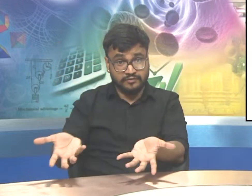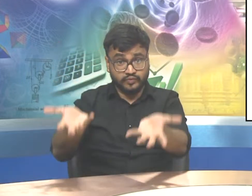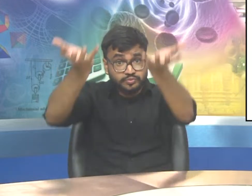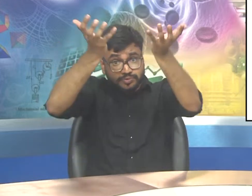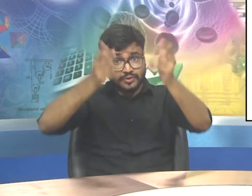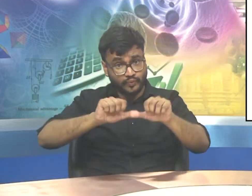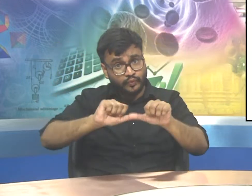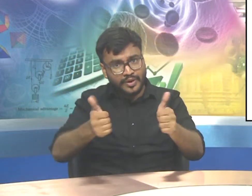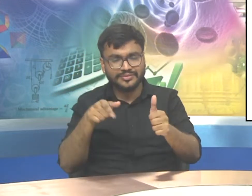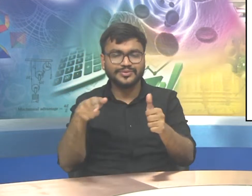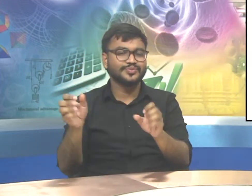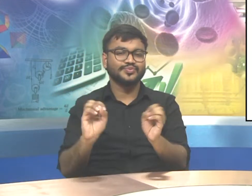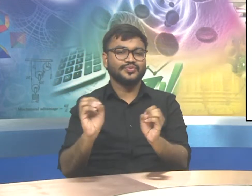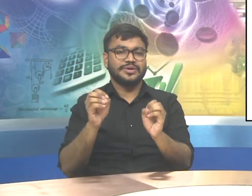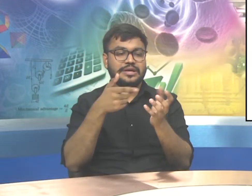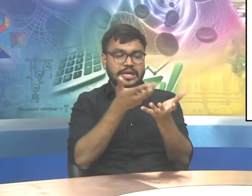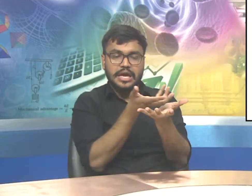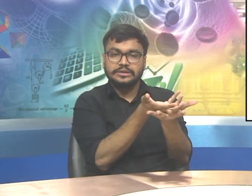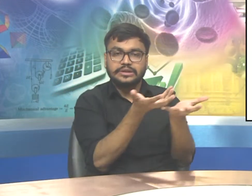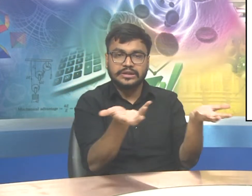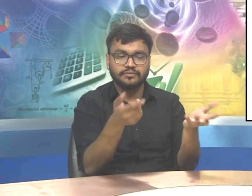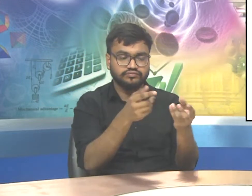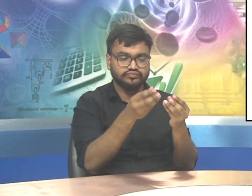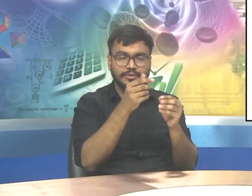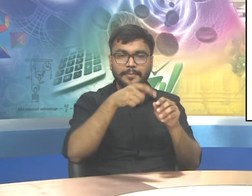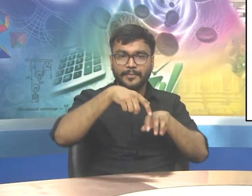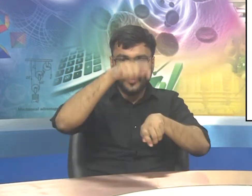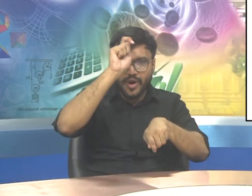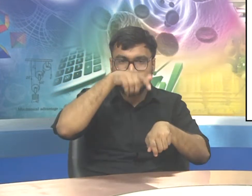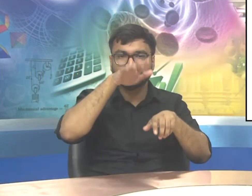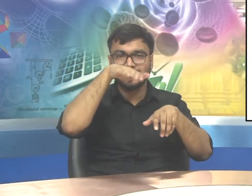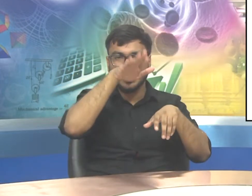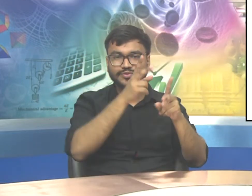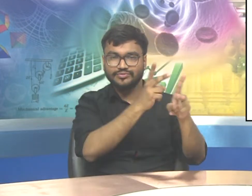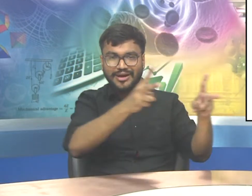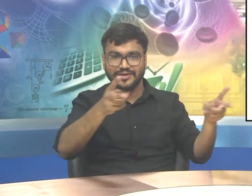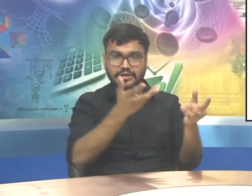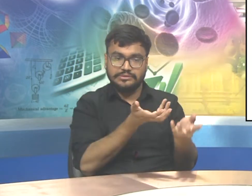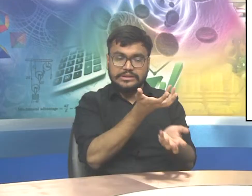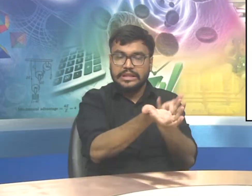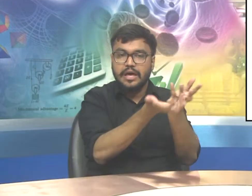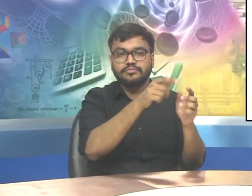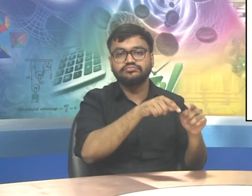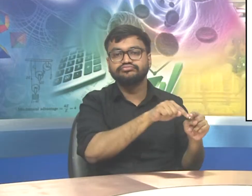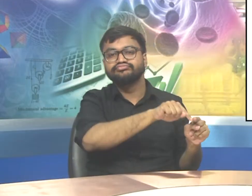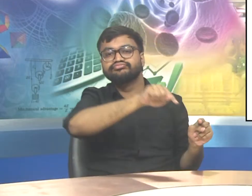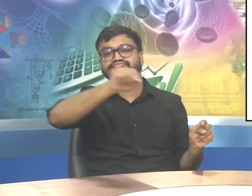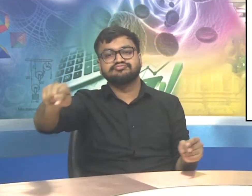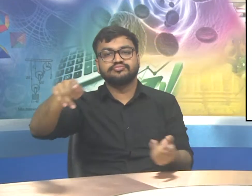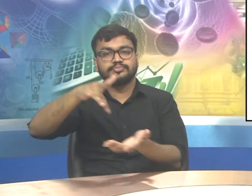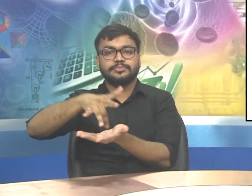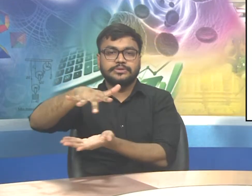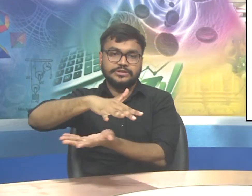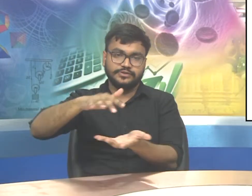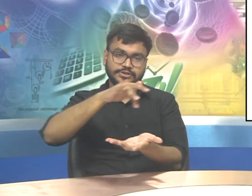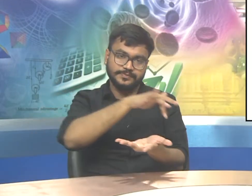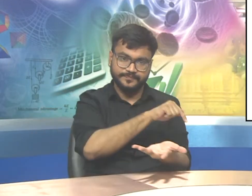These type of animals who used for carrying heavy loads